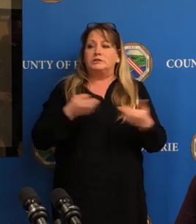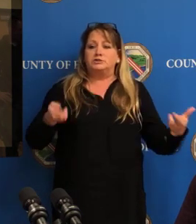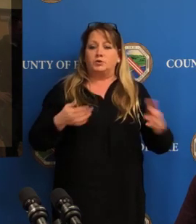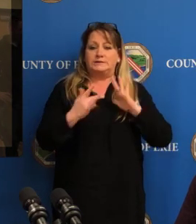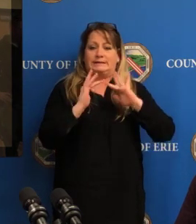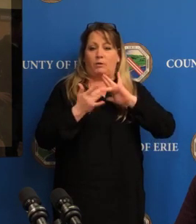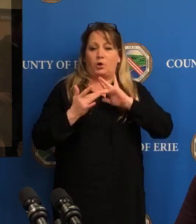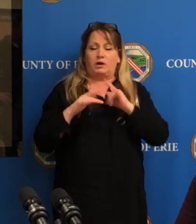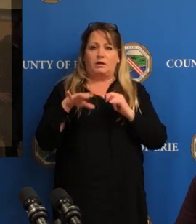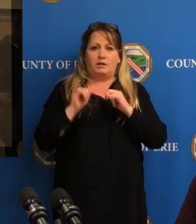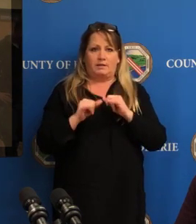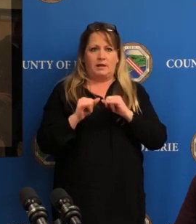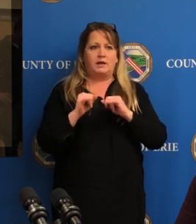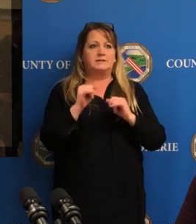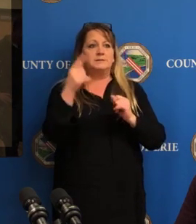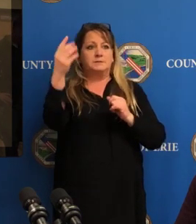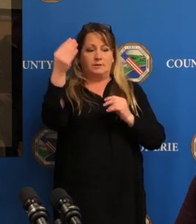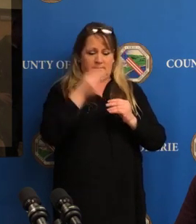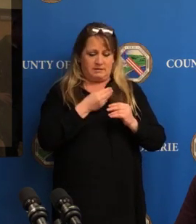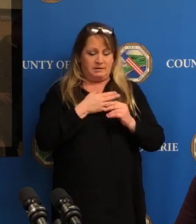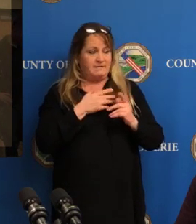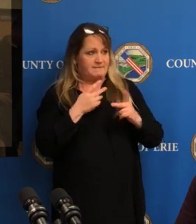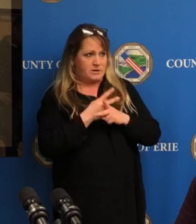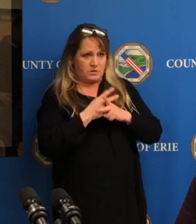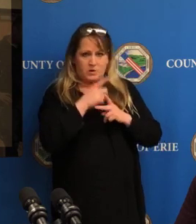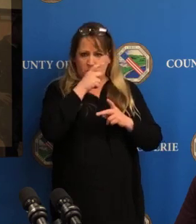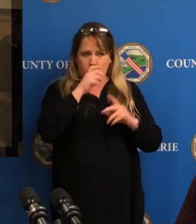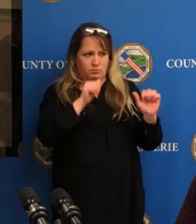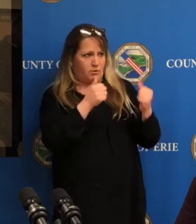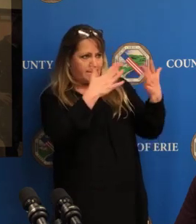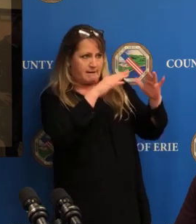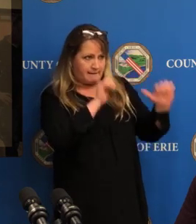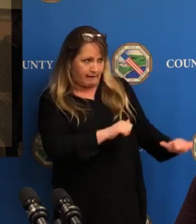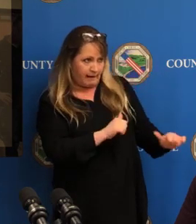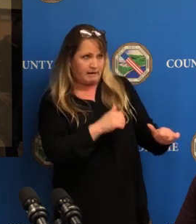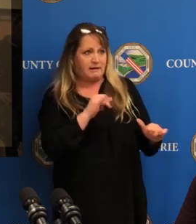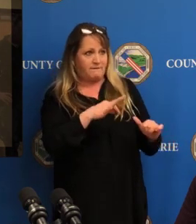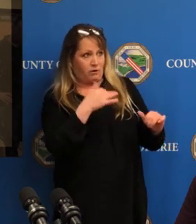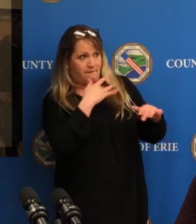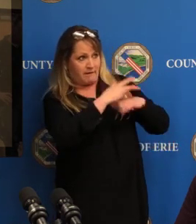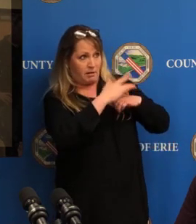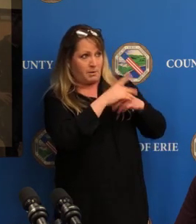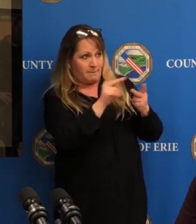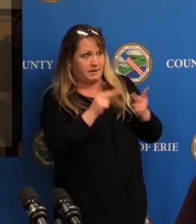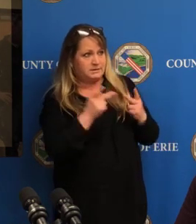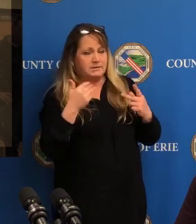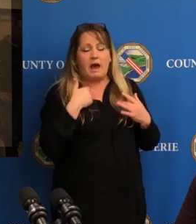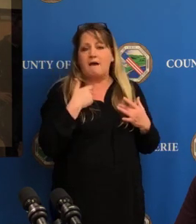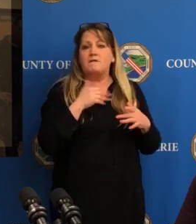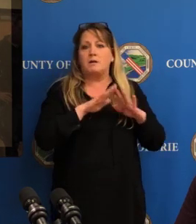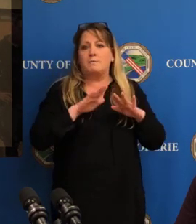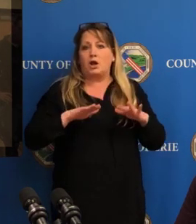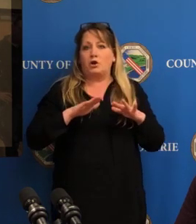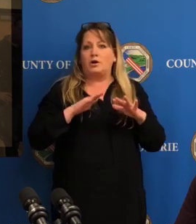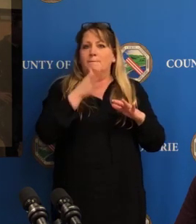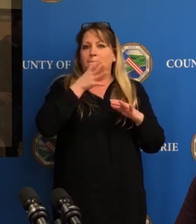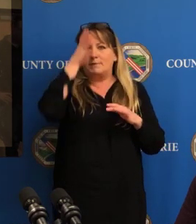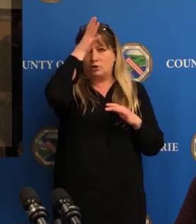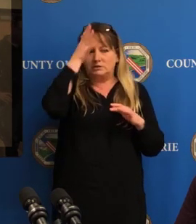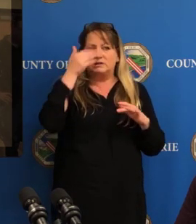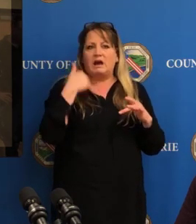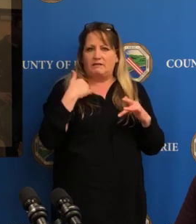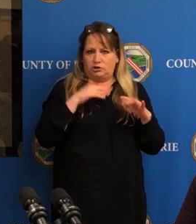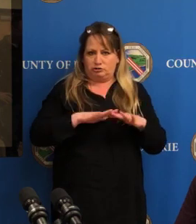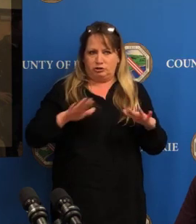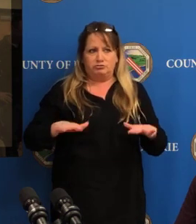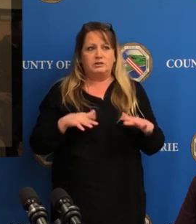is acting as a clearinghouse for providers who have eligible slots and parents who are essential workers needing slots.